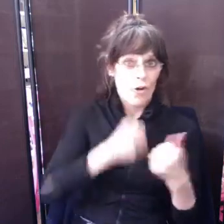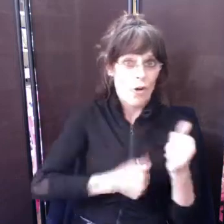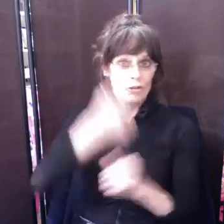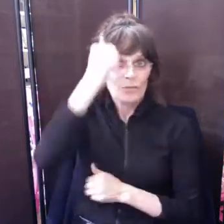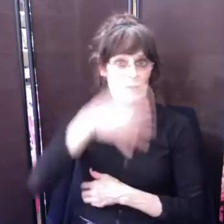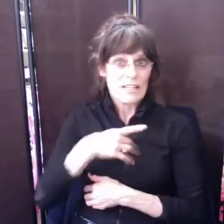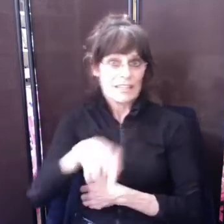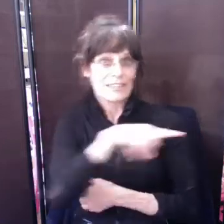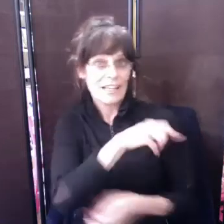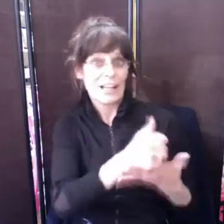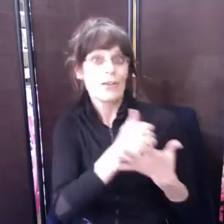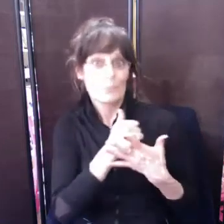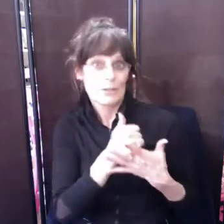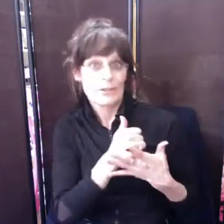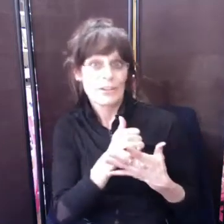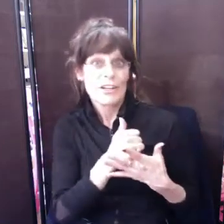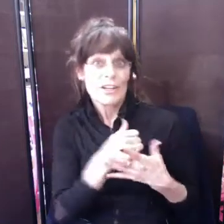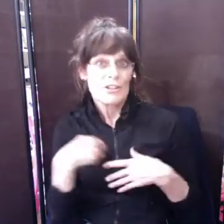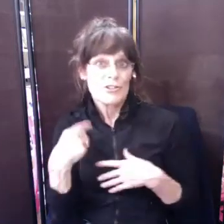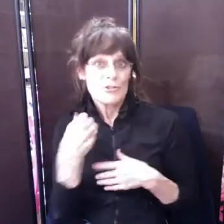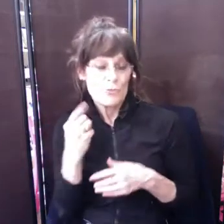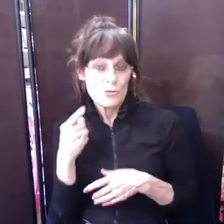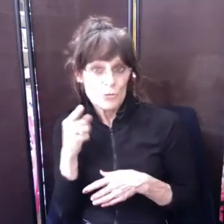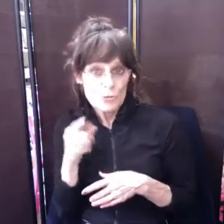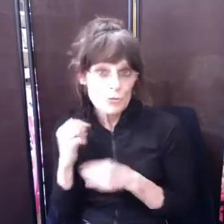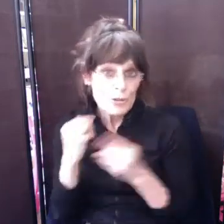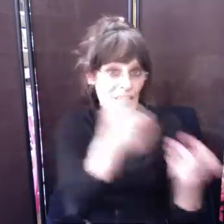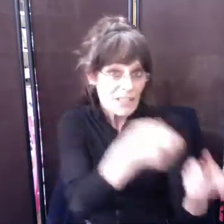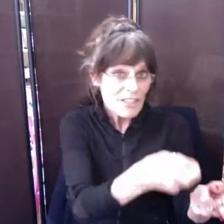need. You know, because you'll give them what they need and they'll get you what they need. It was you know, it was a